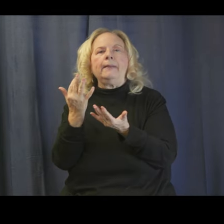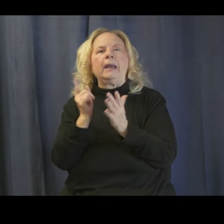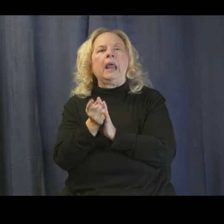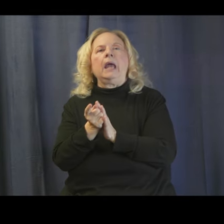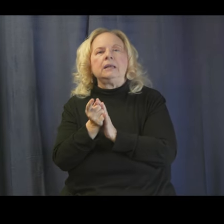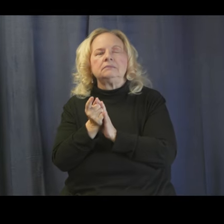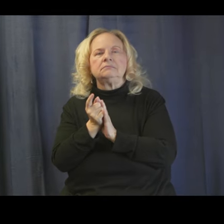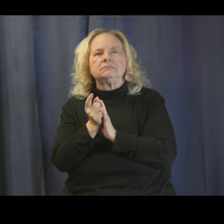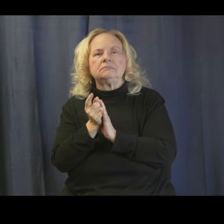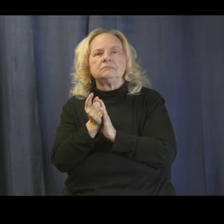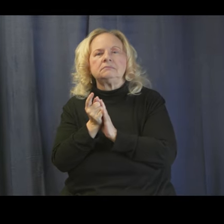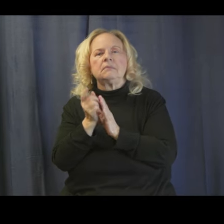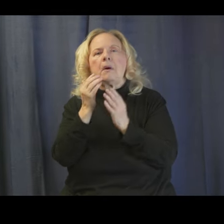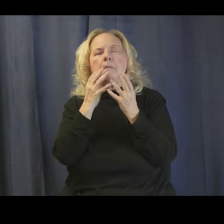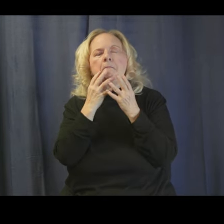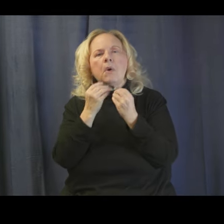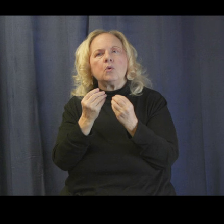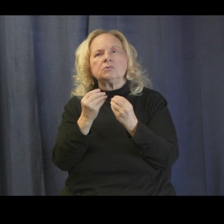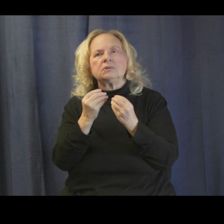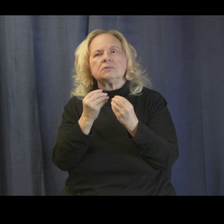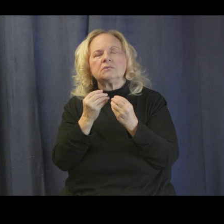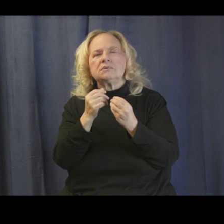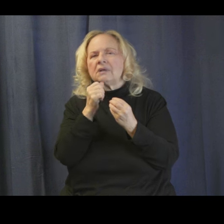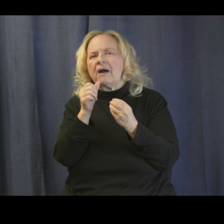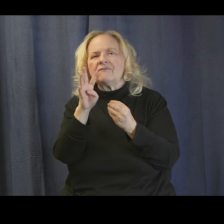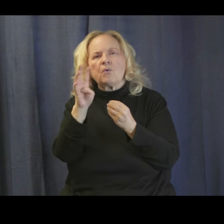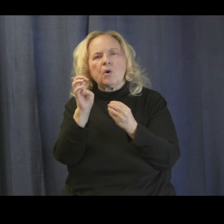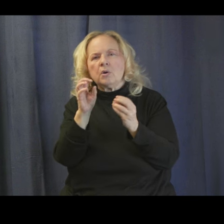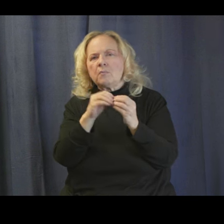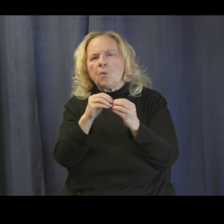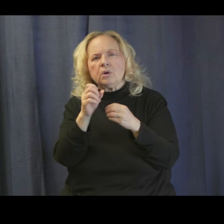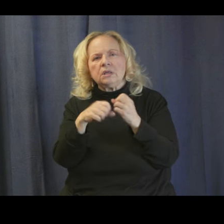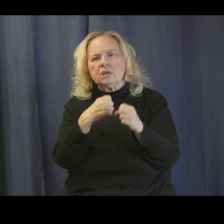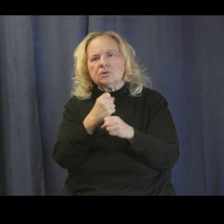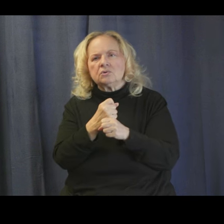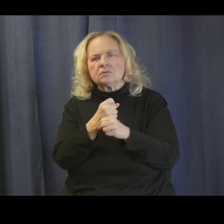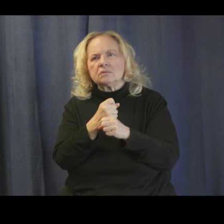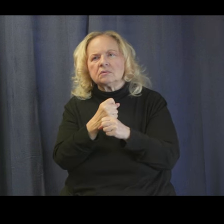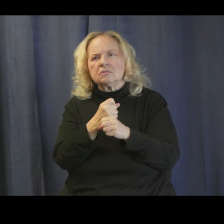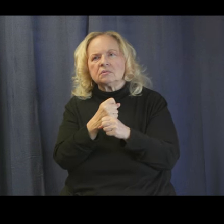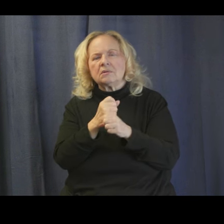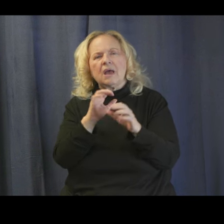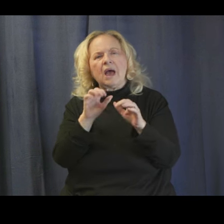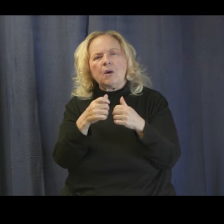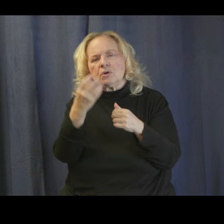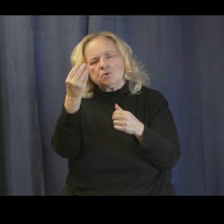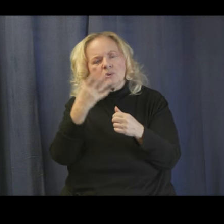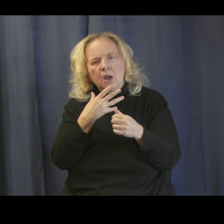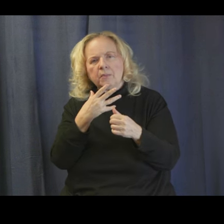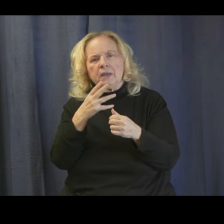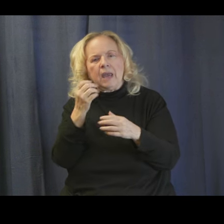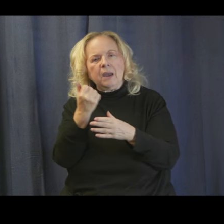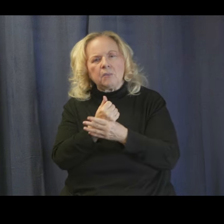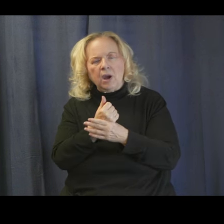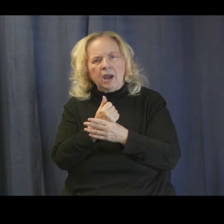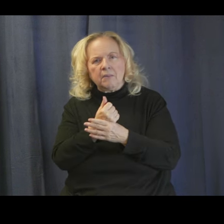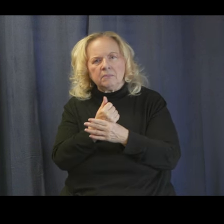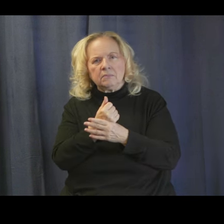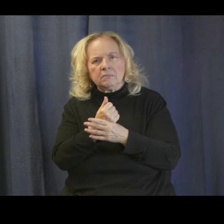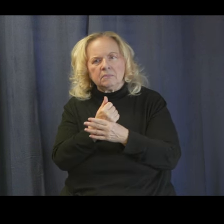Wait a minute. Moses wasn't for 400 more years. So how can you tell me